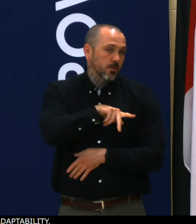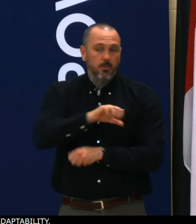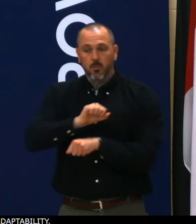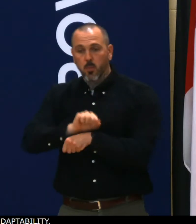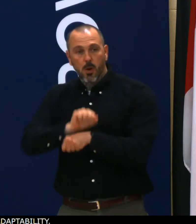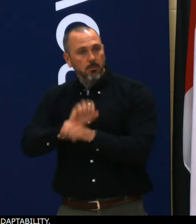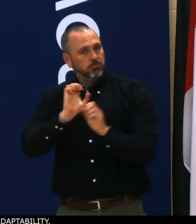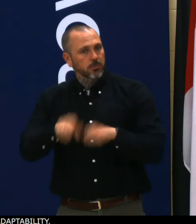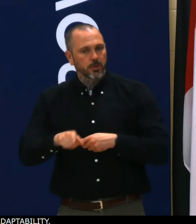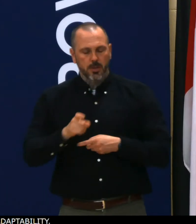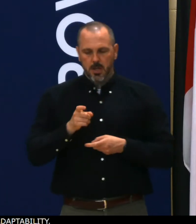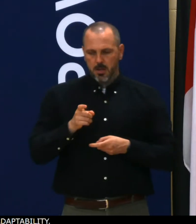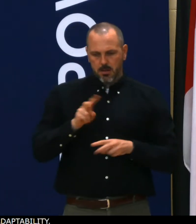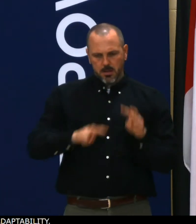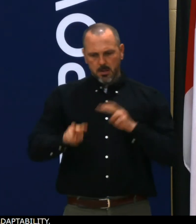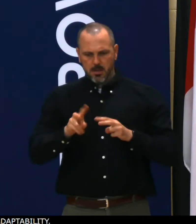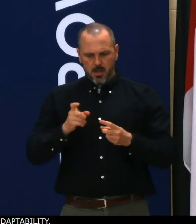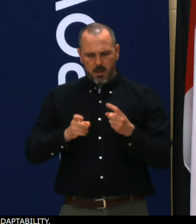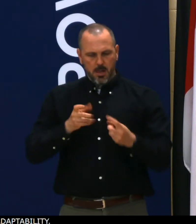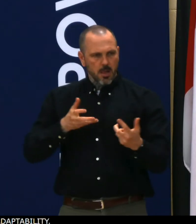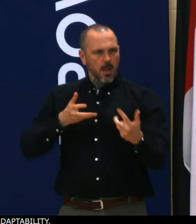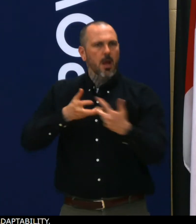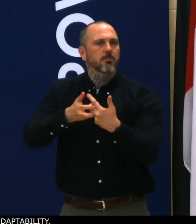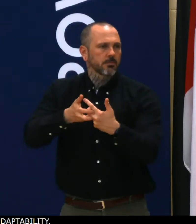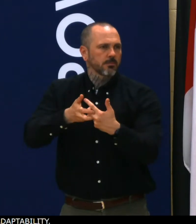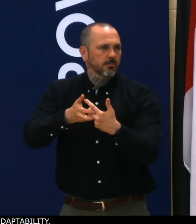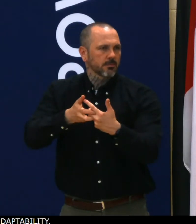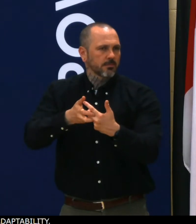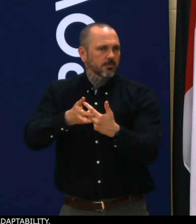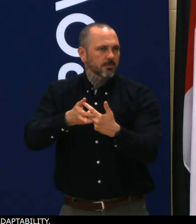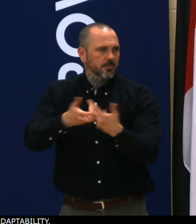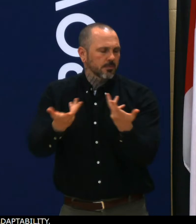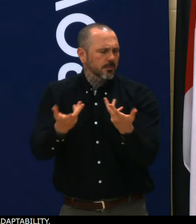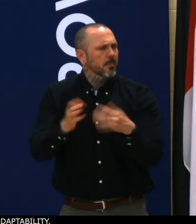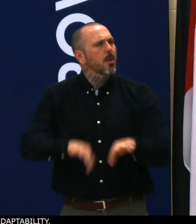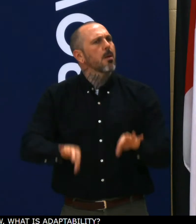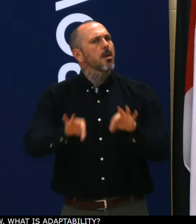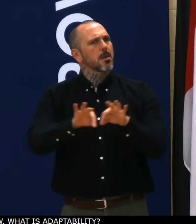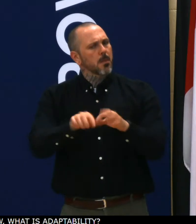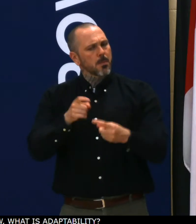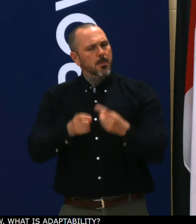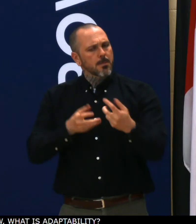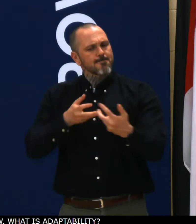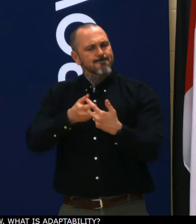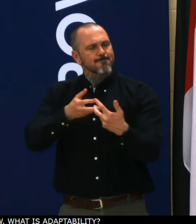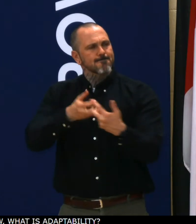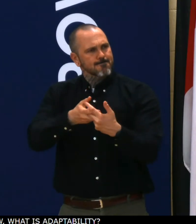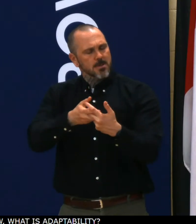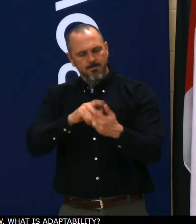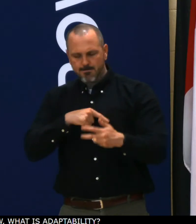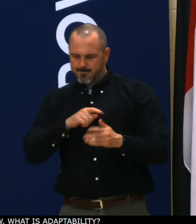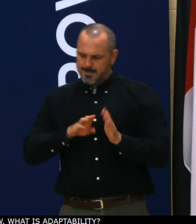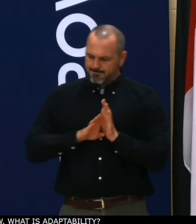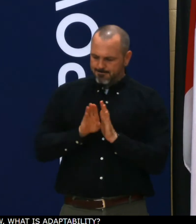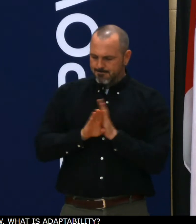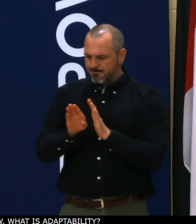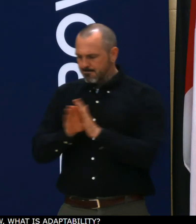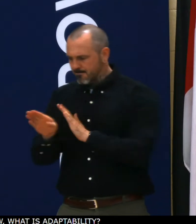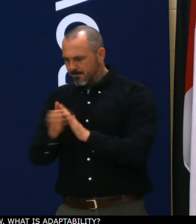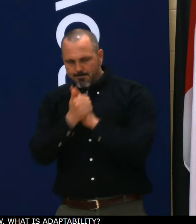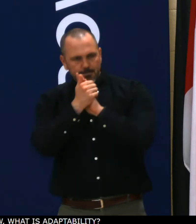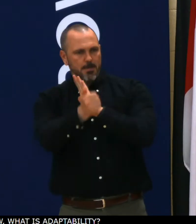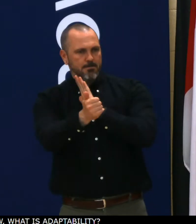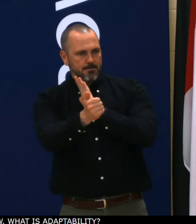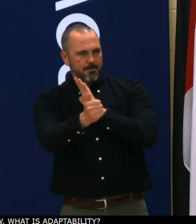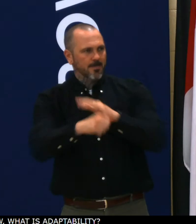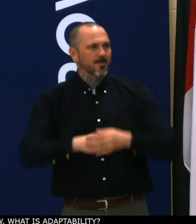lives. And I believe it's critically important to build the muscle of adaptability. Would you believe that adaptability